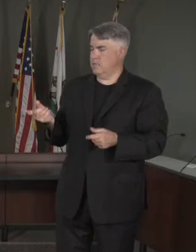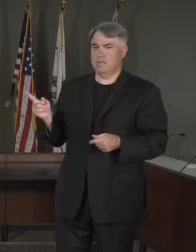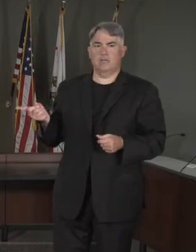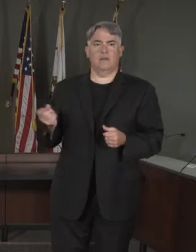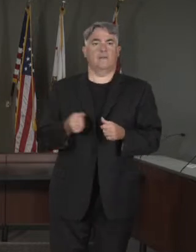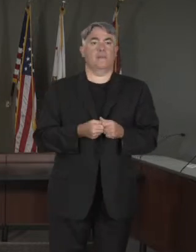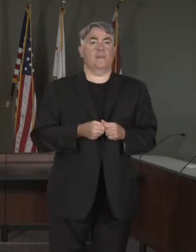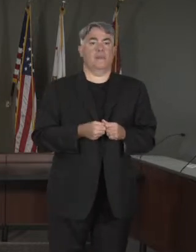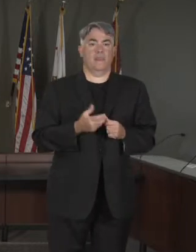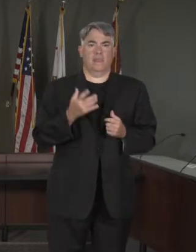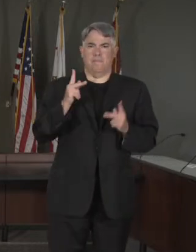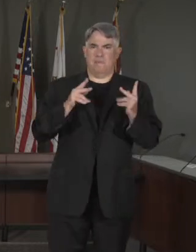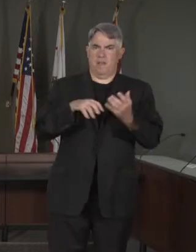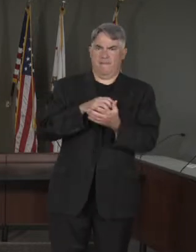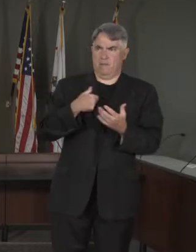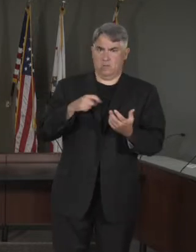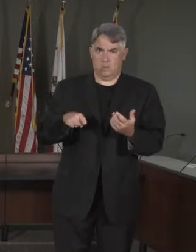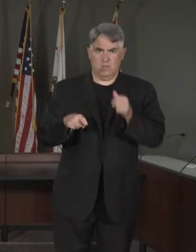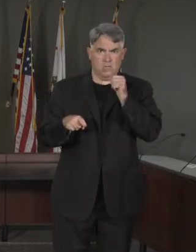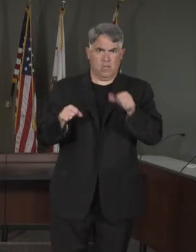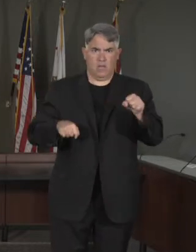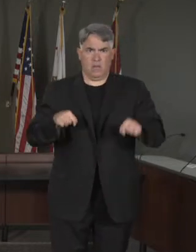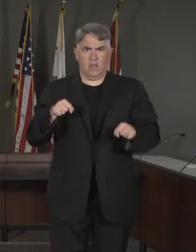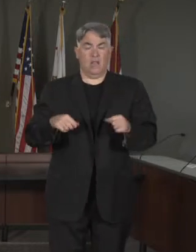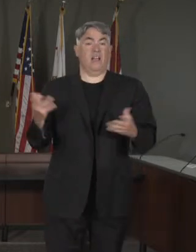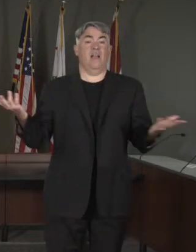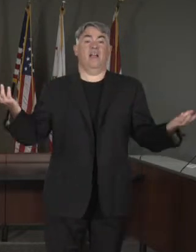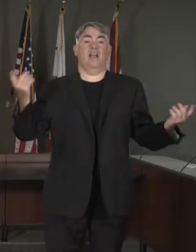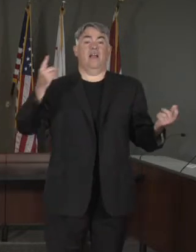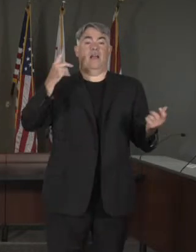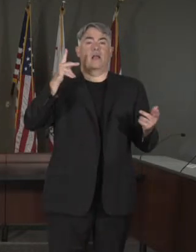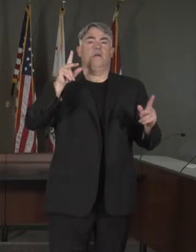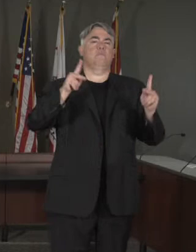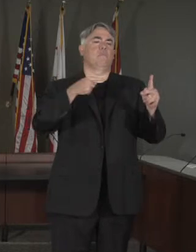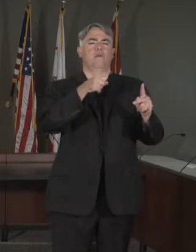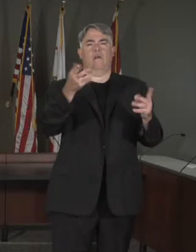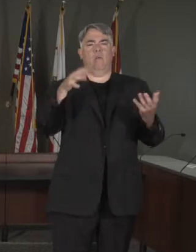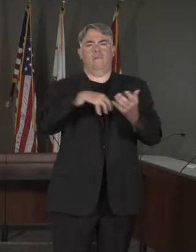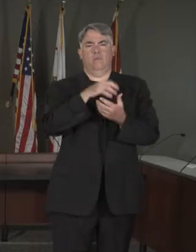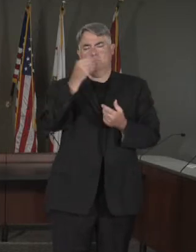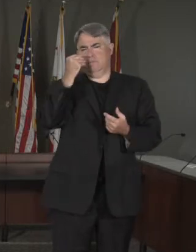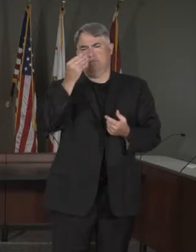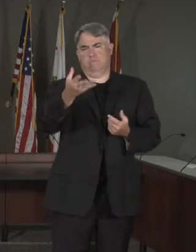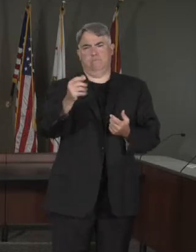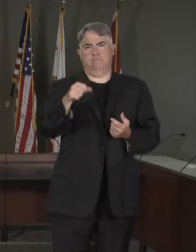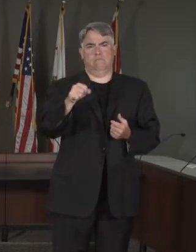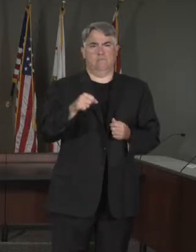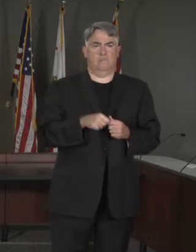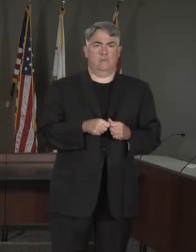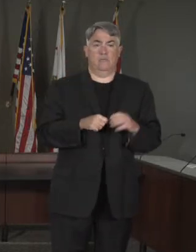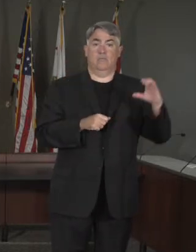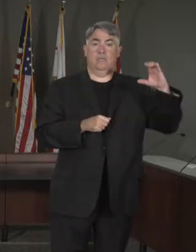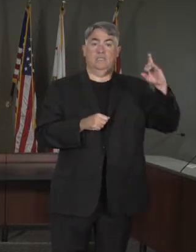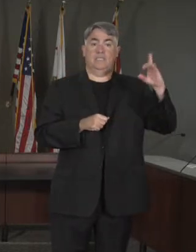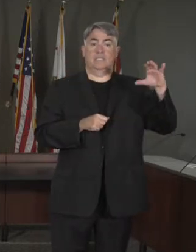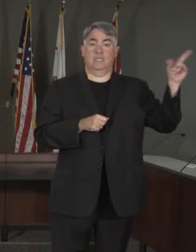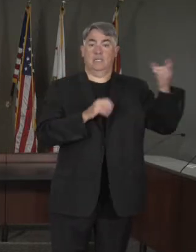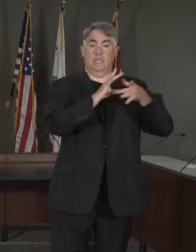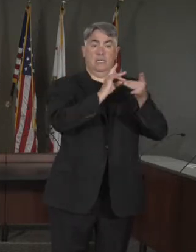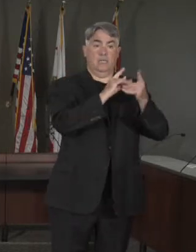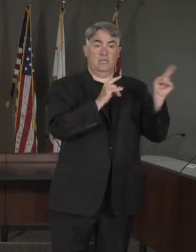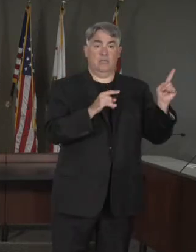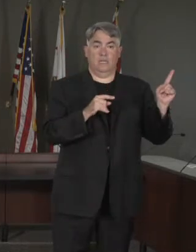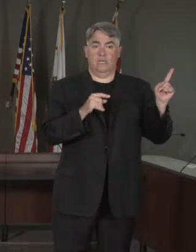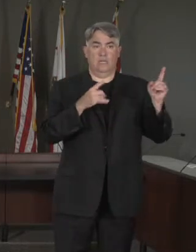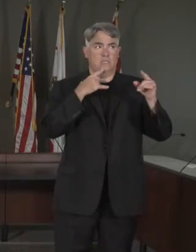there's confusion already out there, particularly with the CDC recommendations that every person that's vaccinated doesn't need to wear a mask. And if you